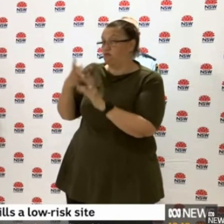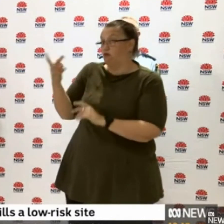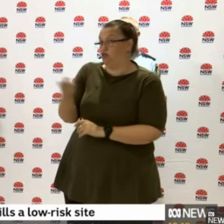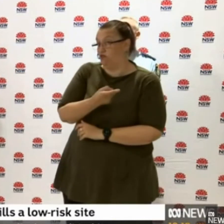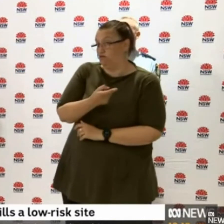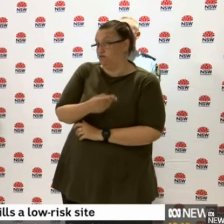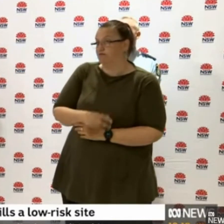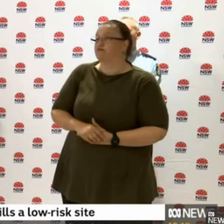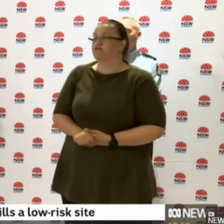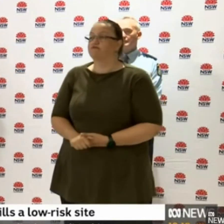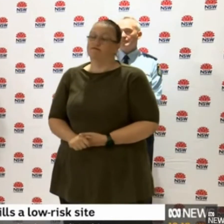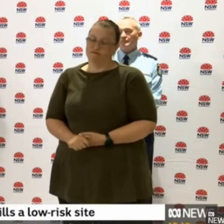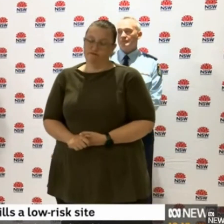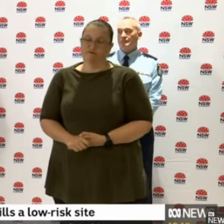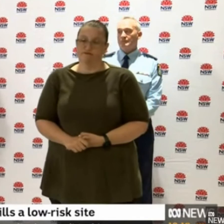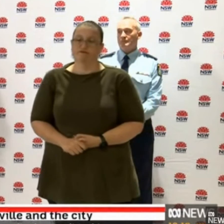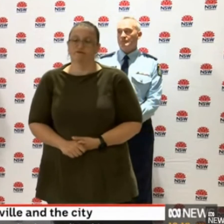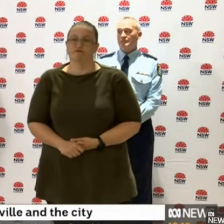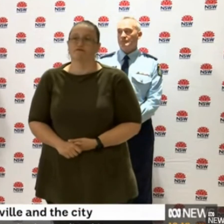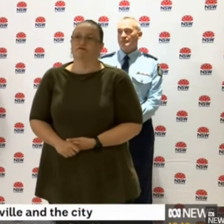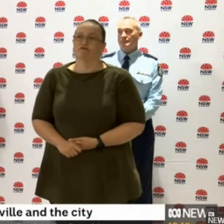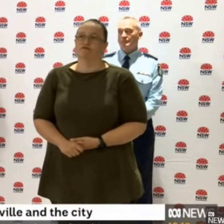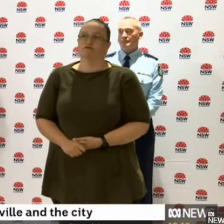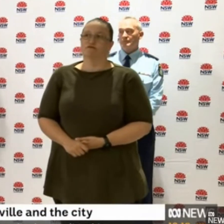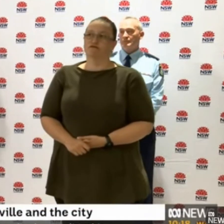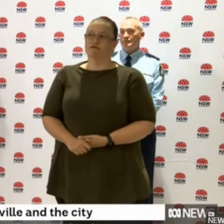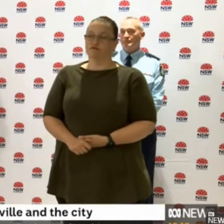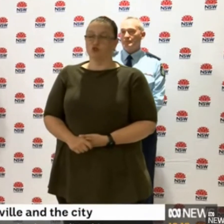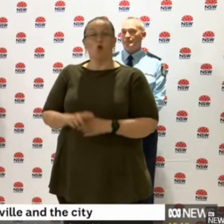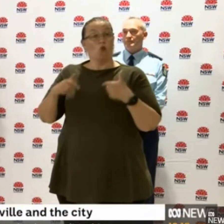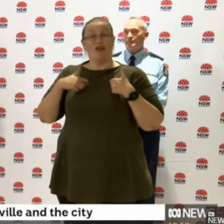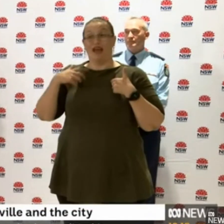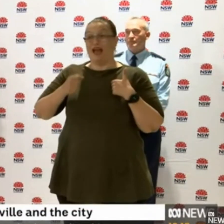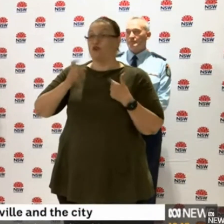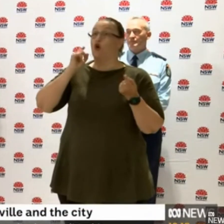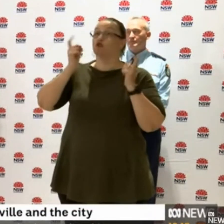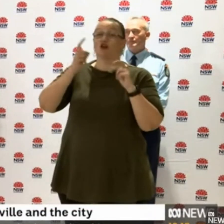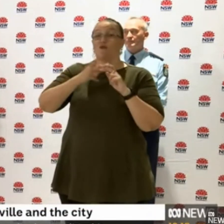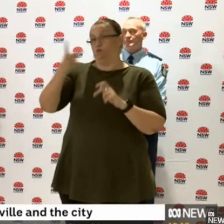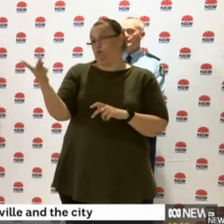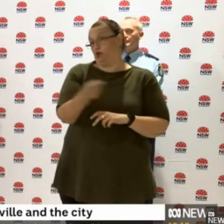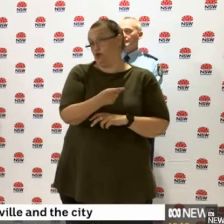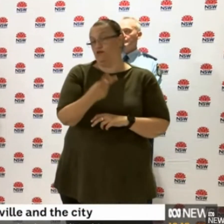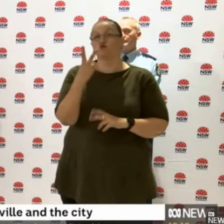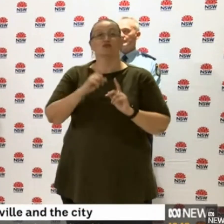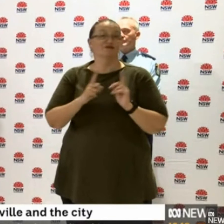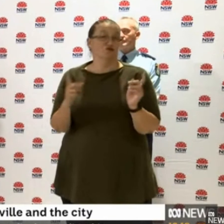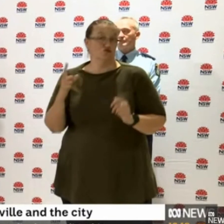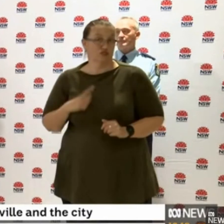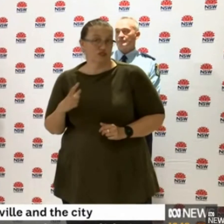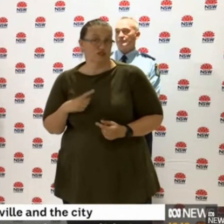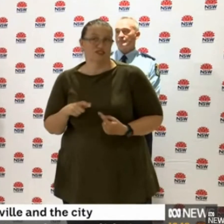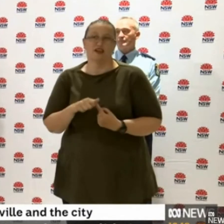That's correct. So there's two sort of components. One is we're concerned for two different reasons. Firstly, this